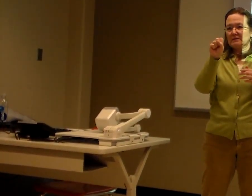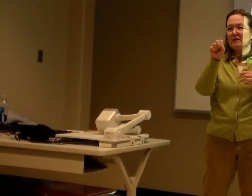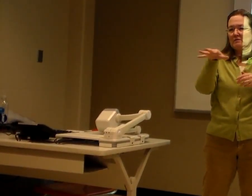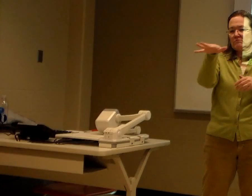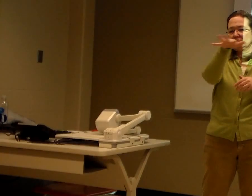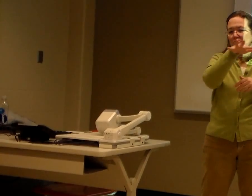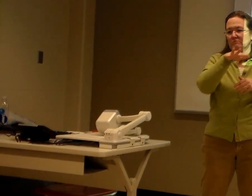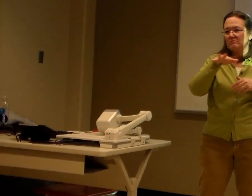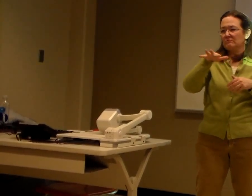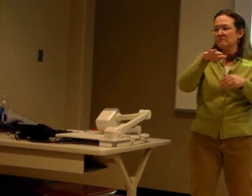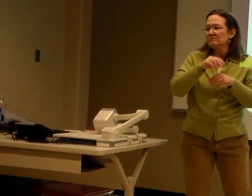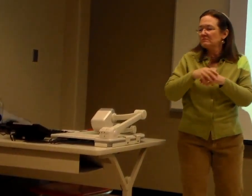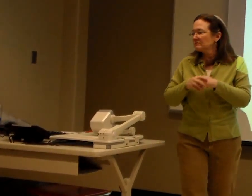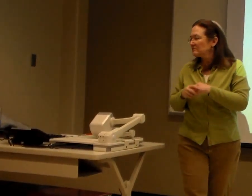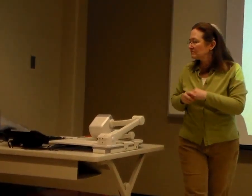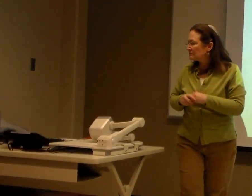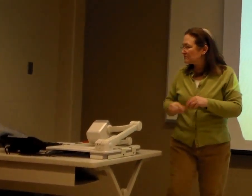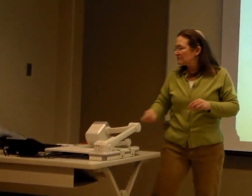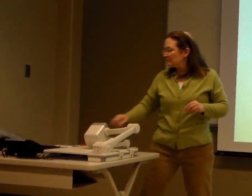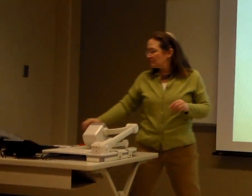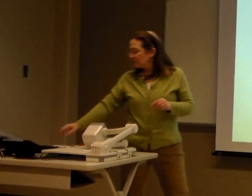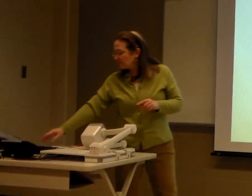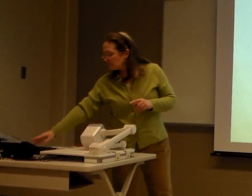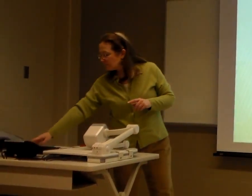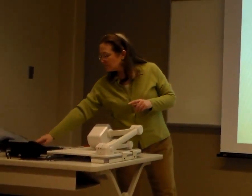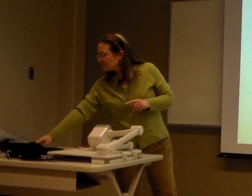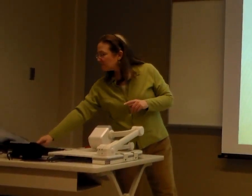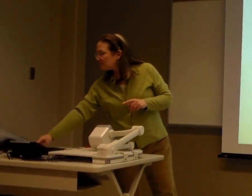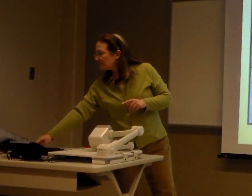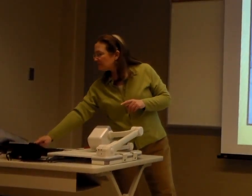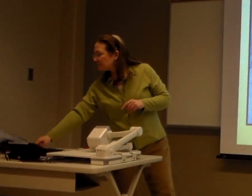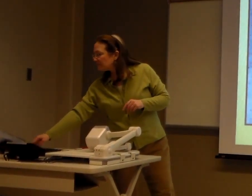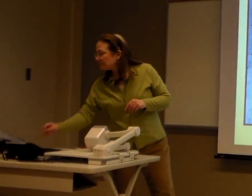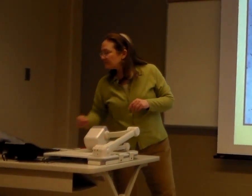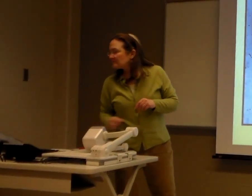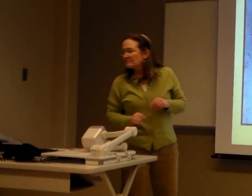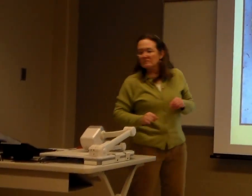And the next slide, it'll show you a map of the United States.